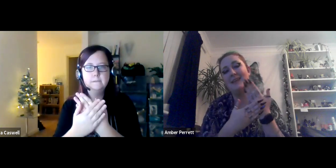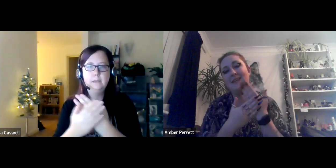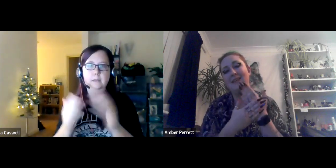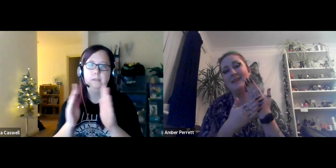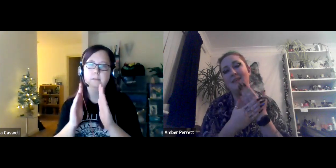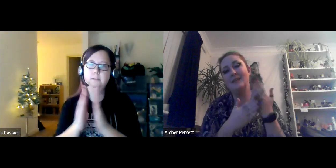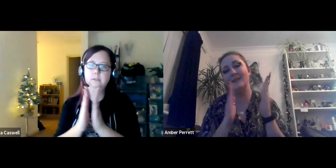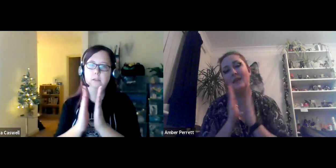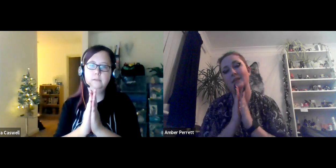and Sunday.